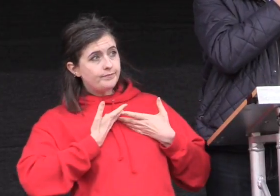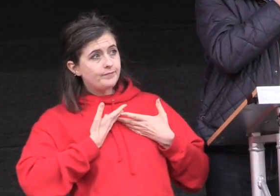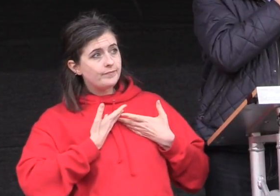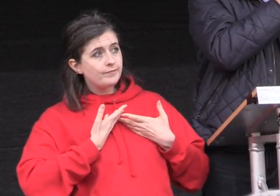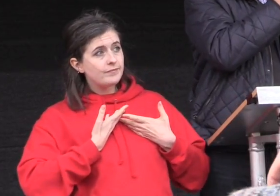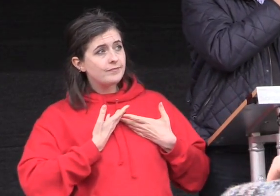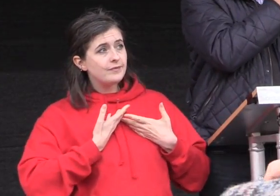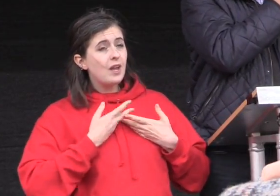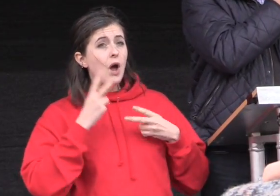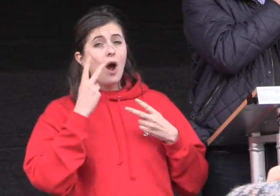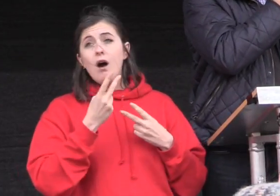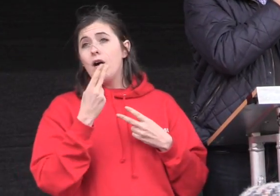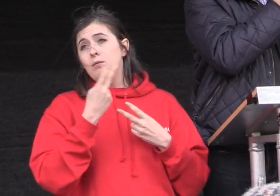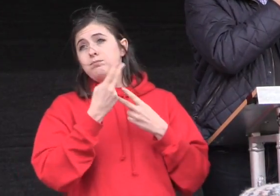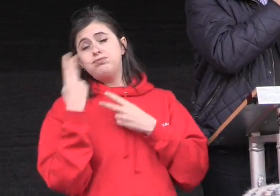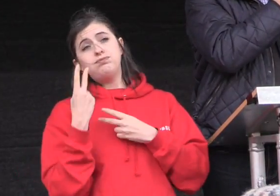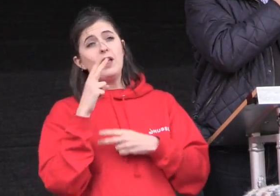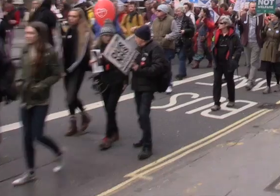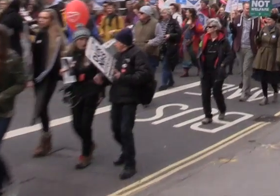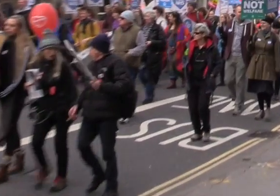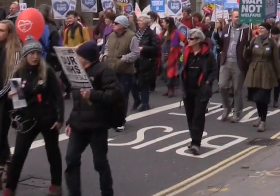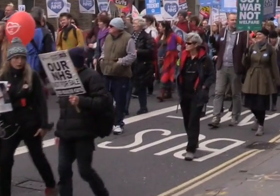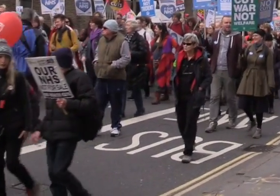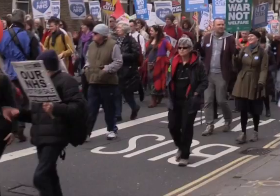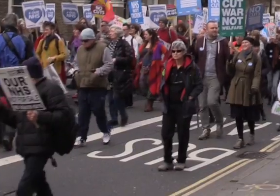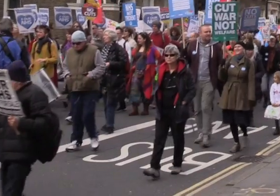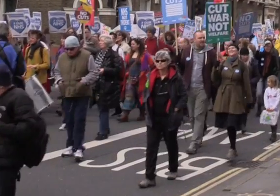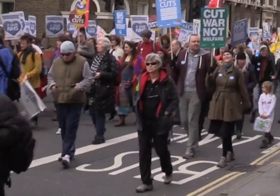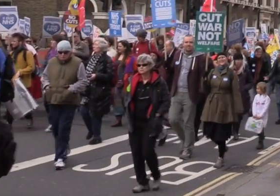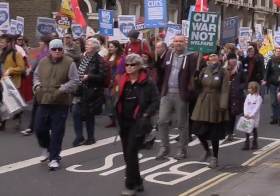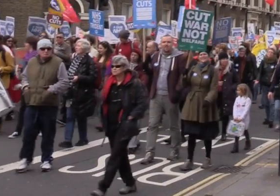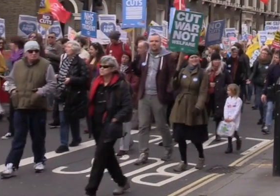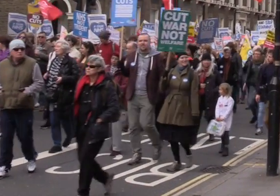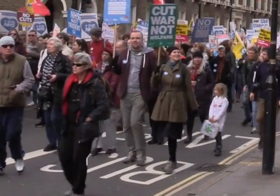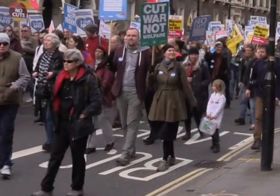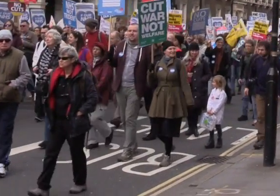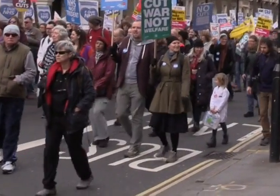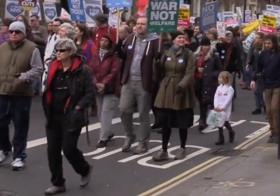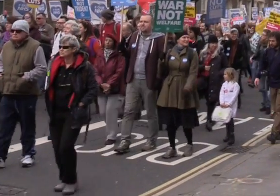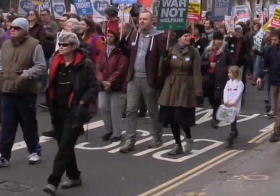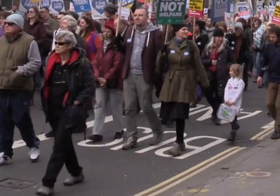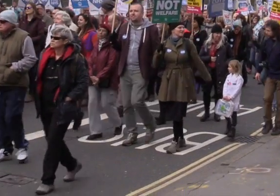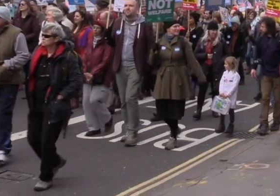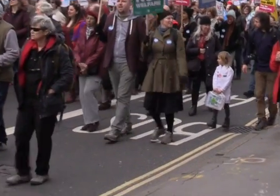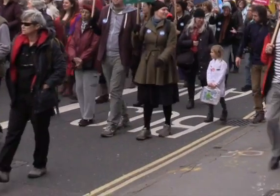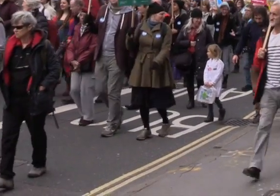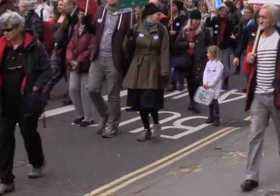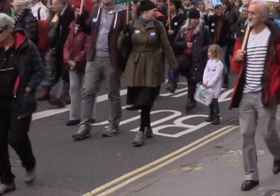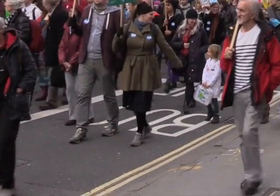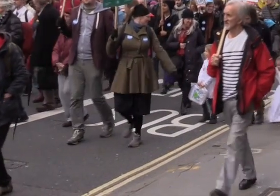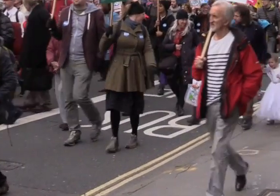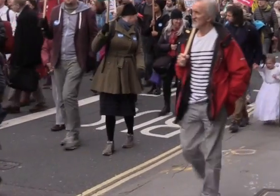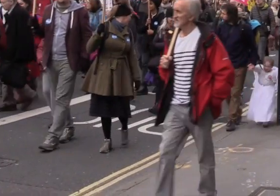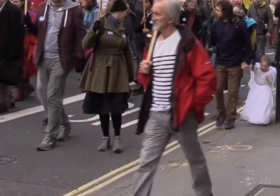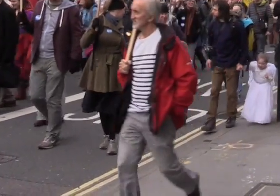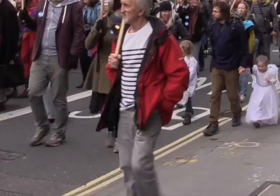the scenes in the 20s and the 30s of young mothers with sick children begging on